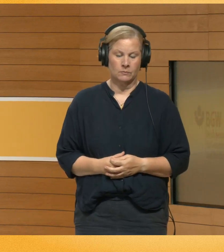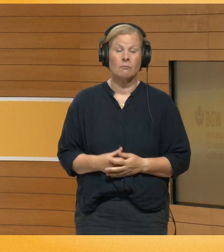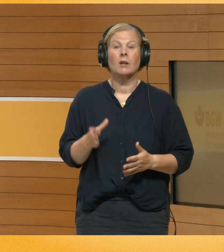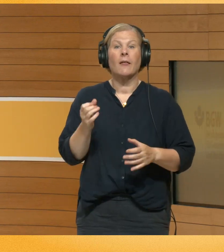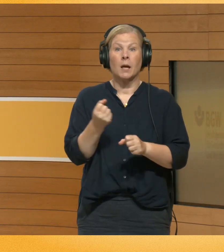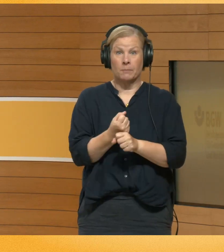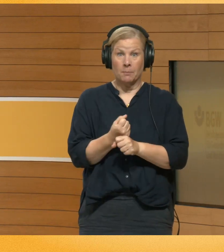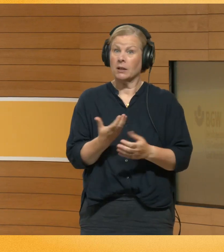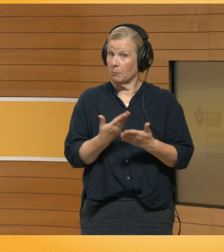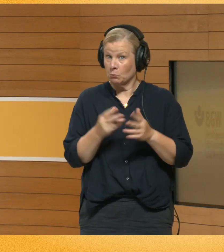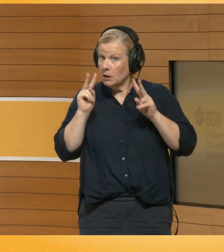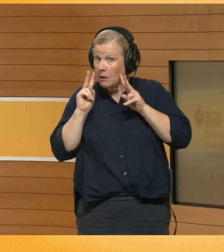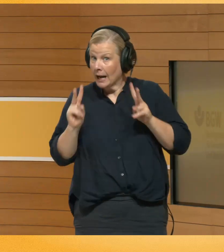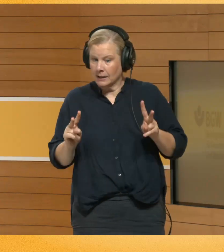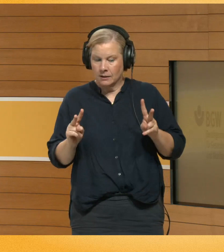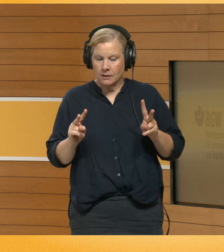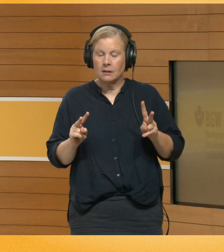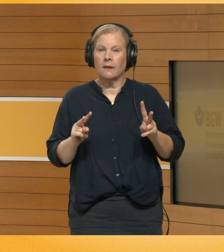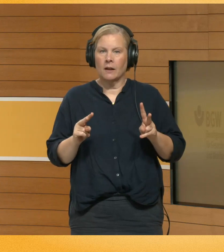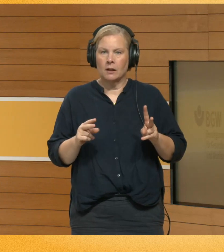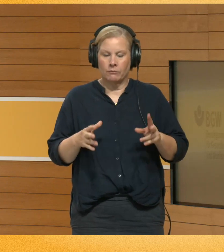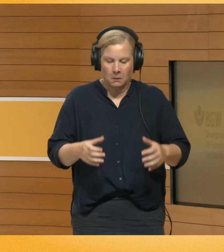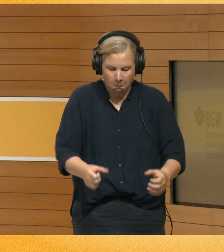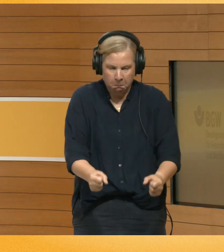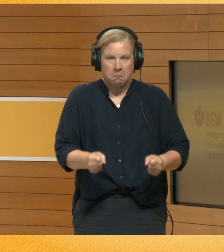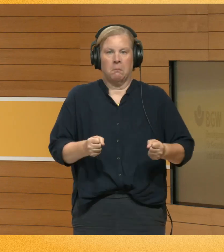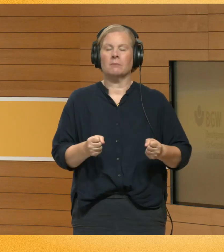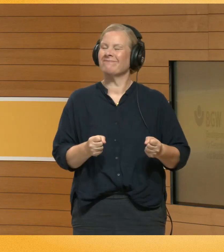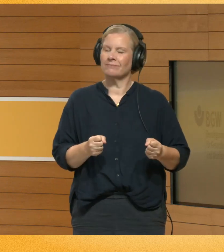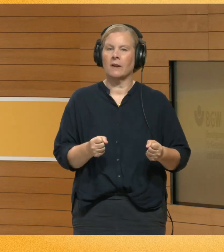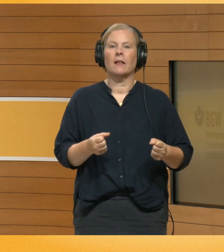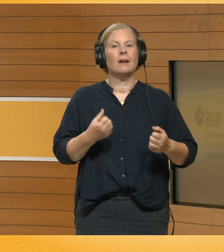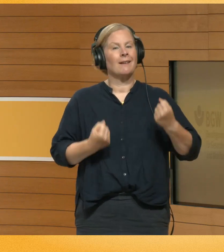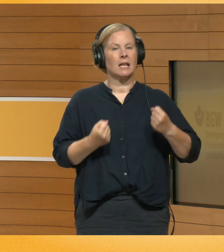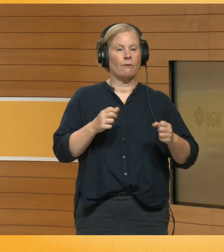way of working during transfer. Do your healthcare workers take care of not